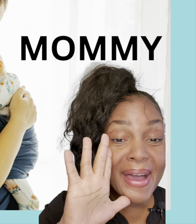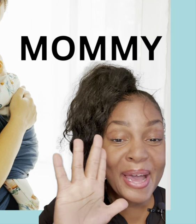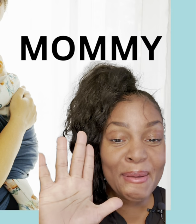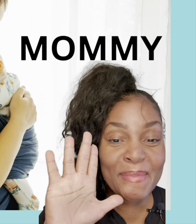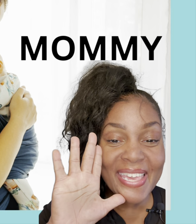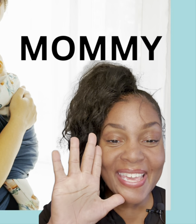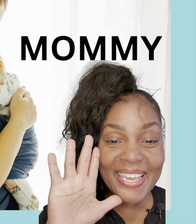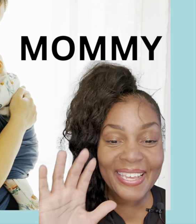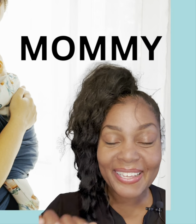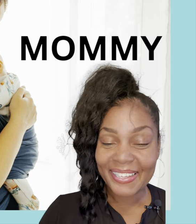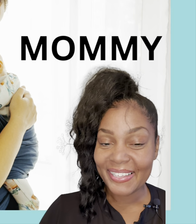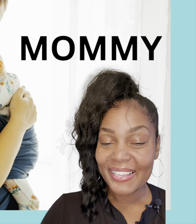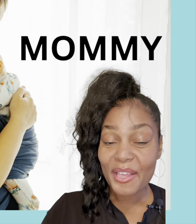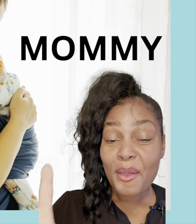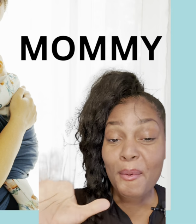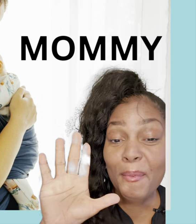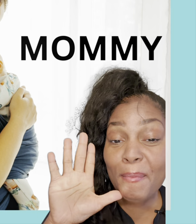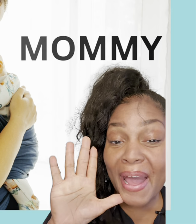mommy,